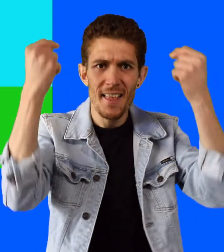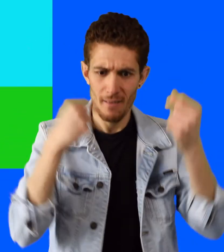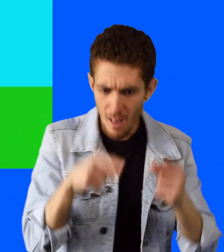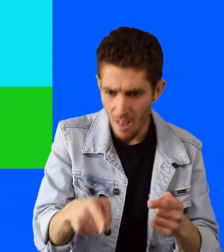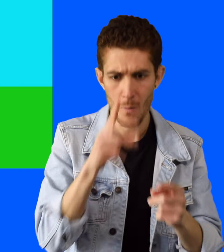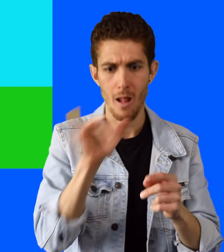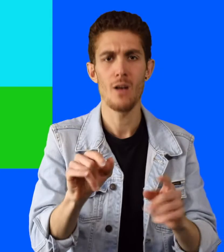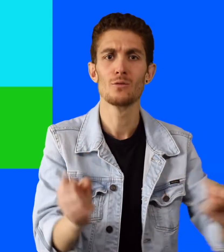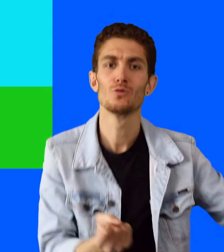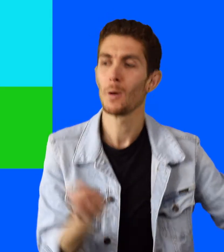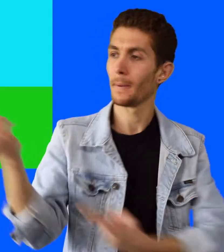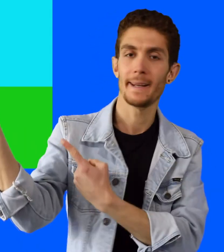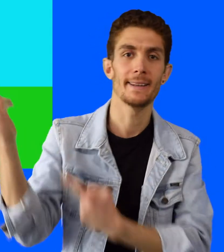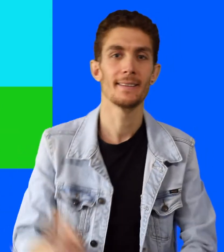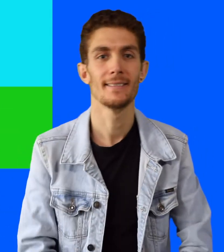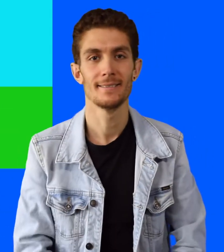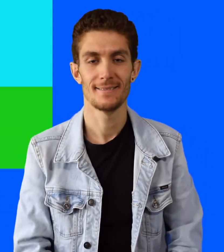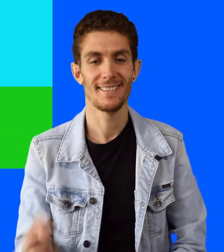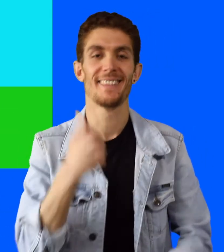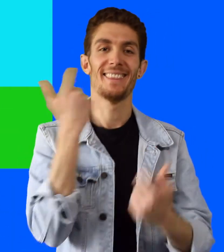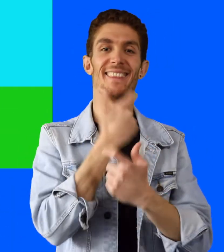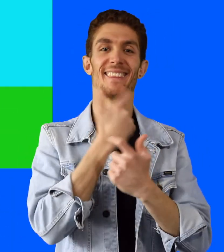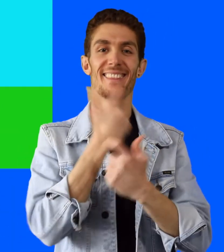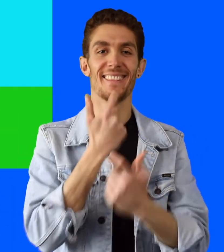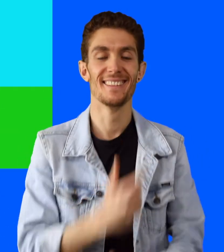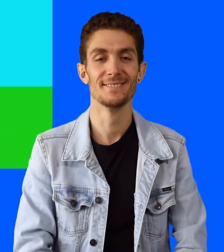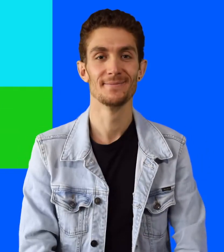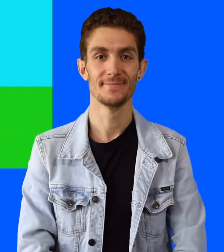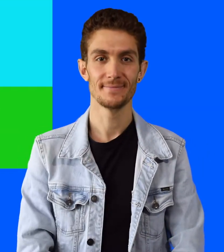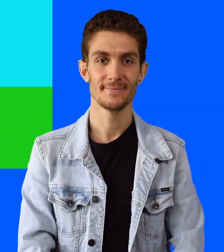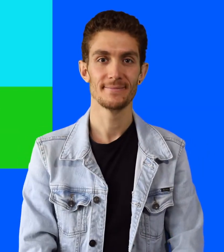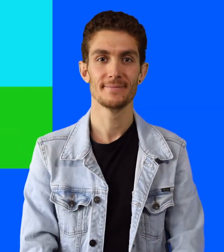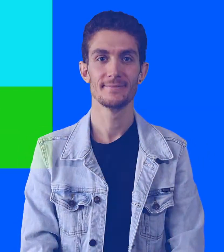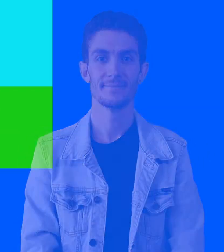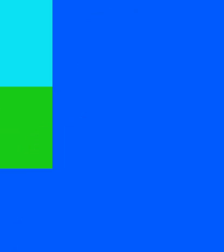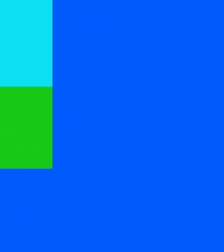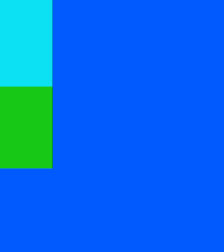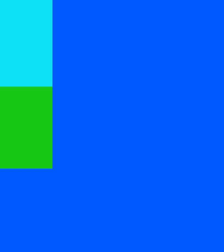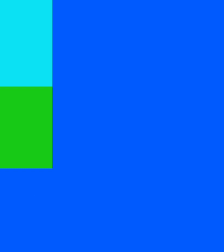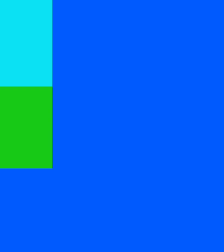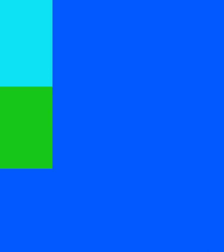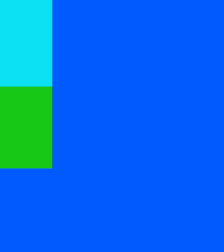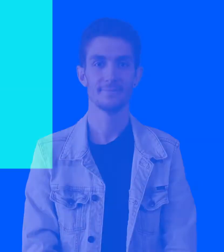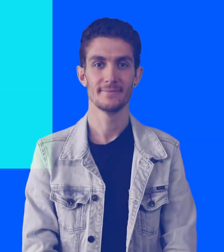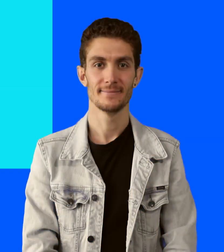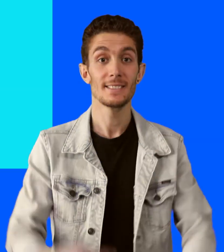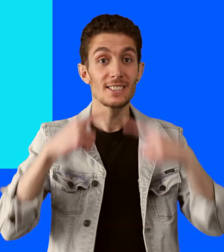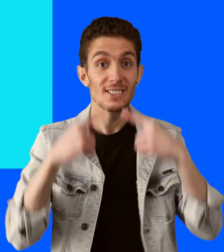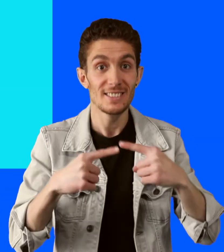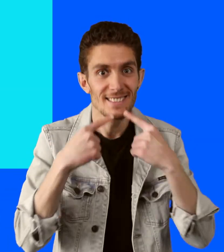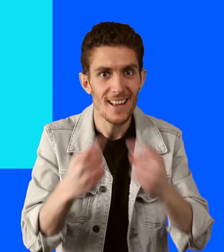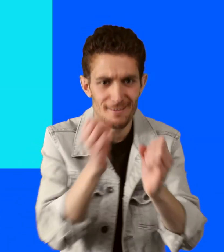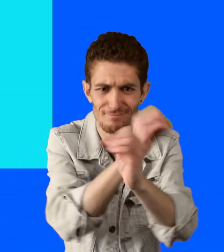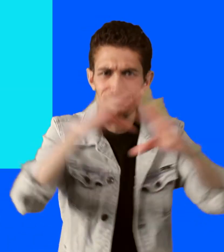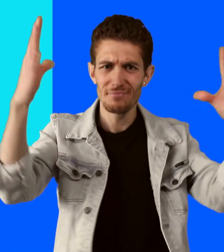it looks like stuff folk have thrown away said ella the friends giggled with a bit of